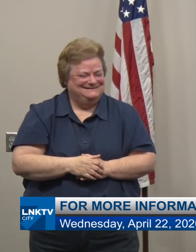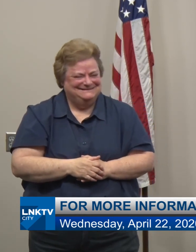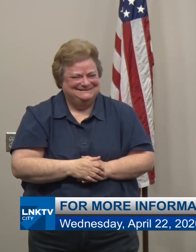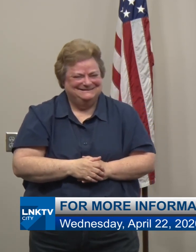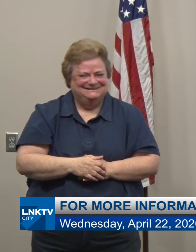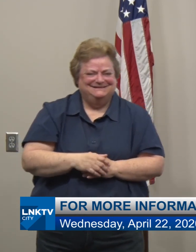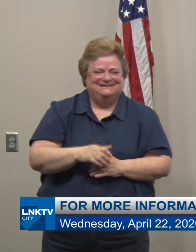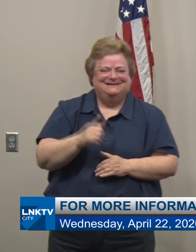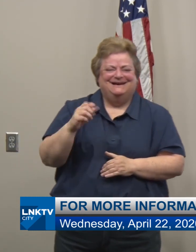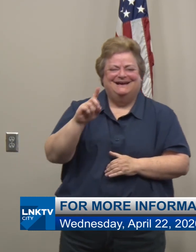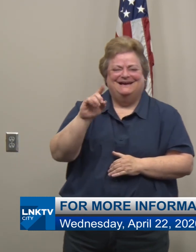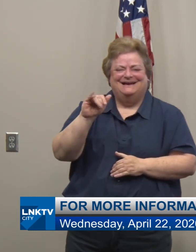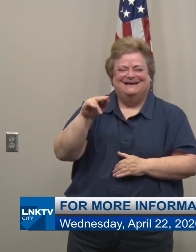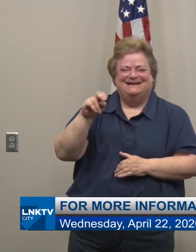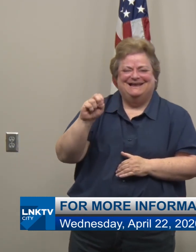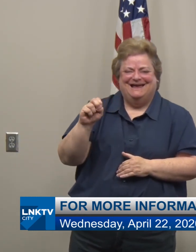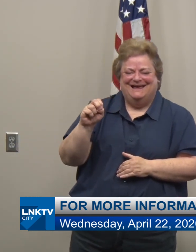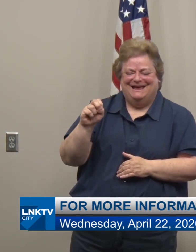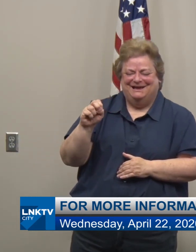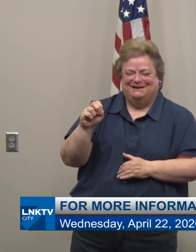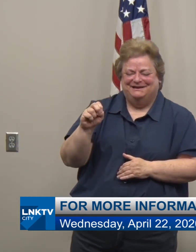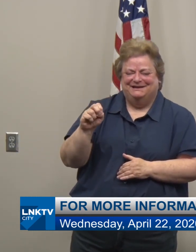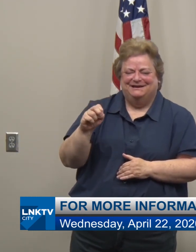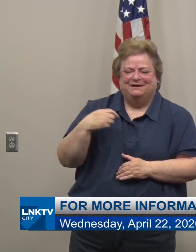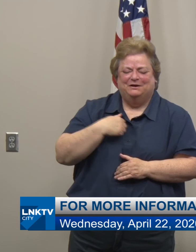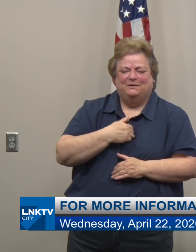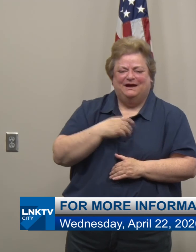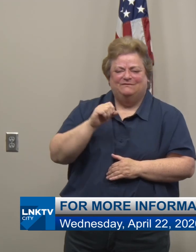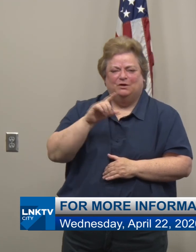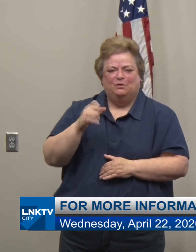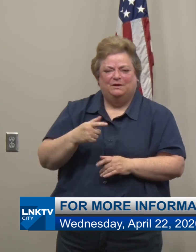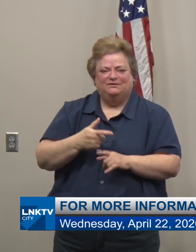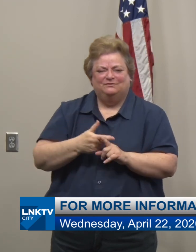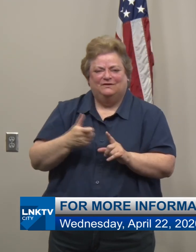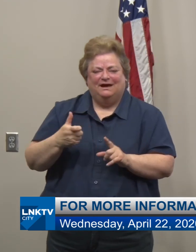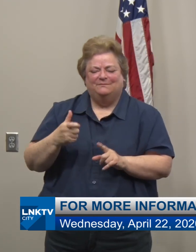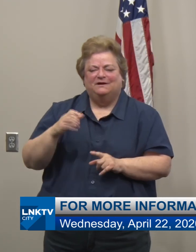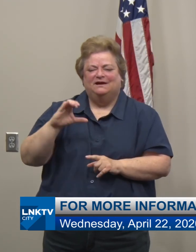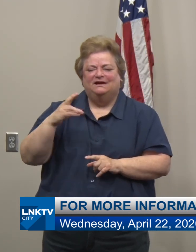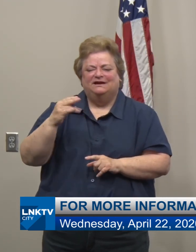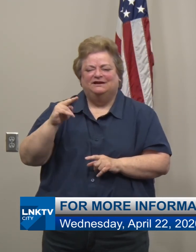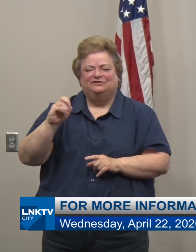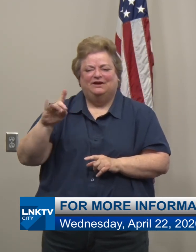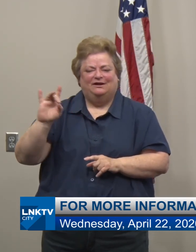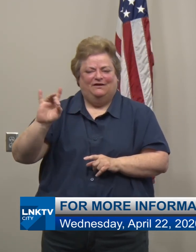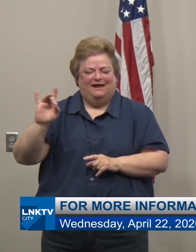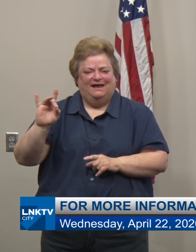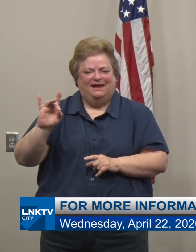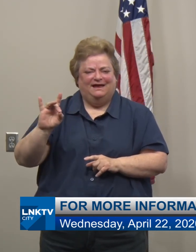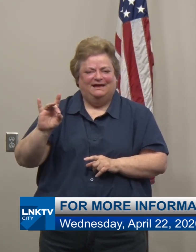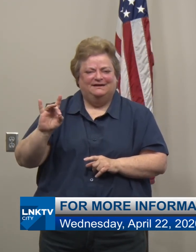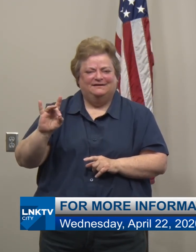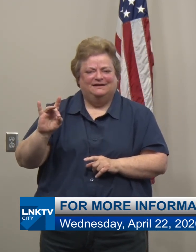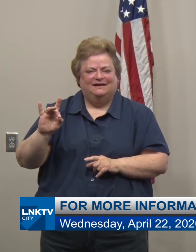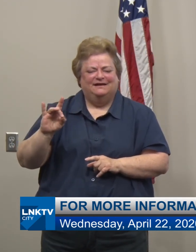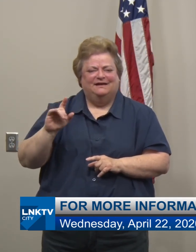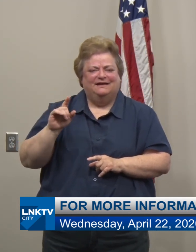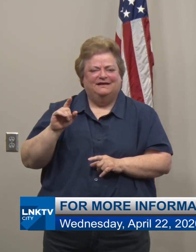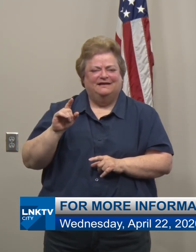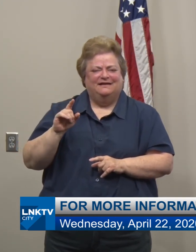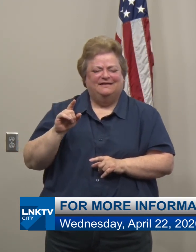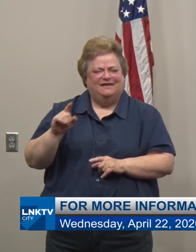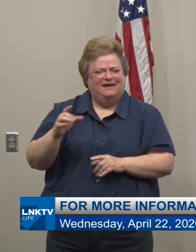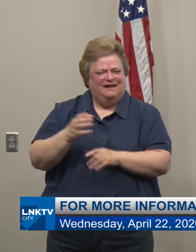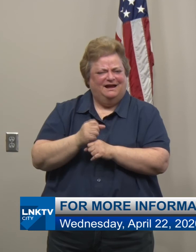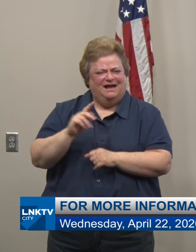Okay. This is Diane. We have a question from Macy at Channel 8. They got a tip that